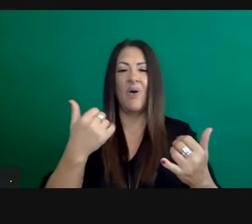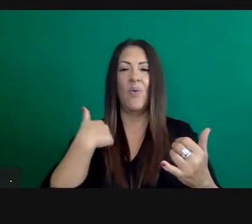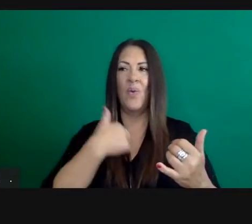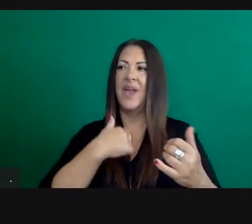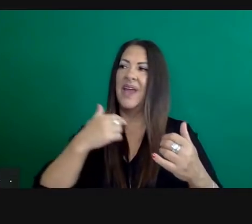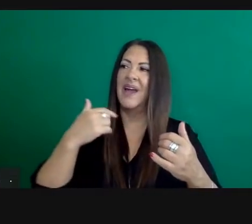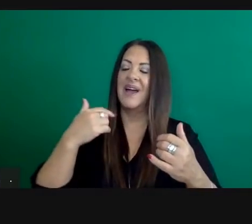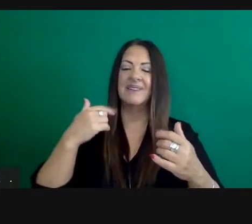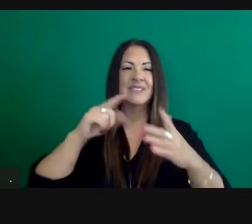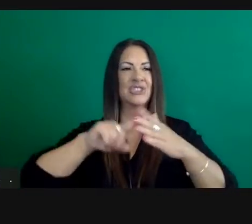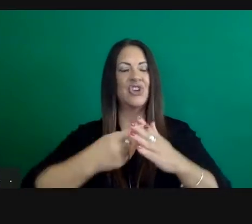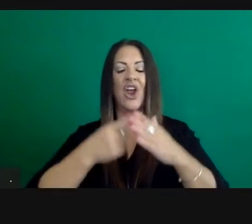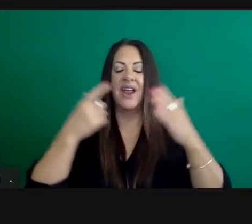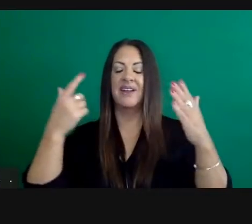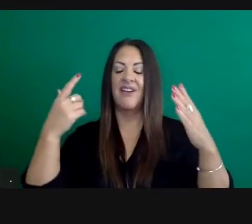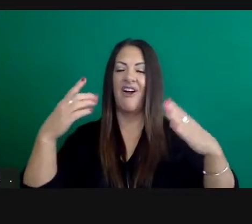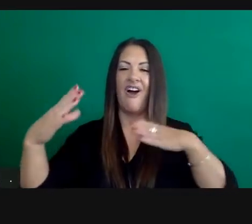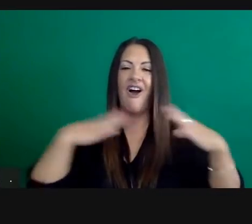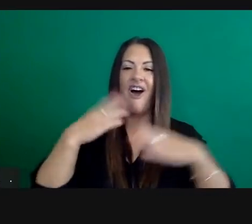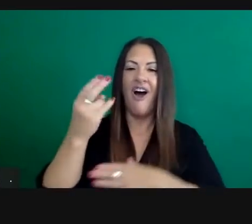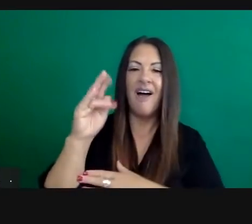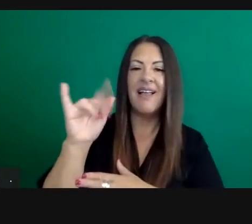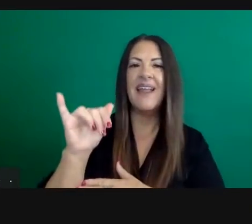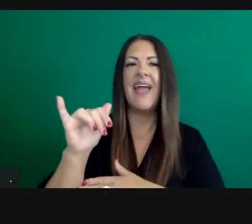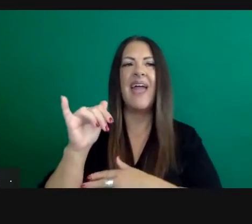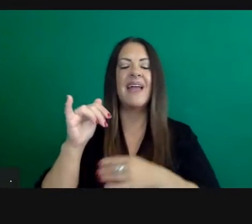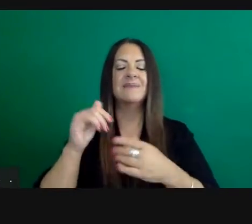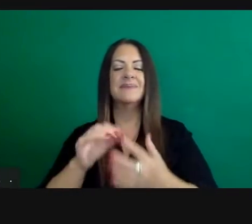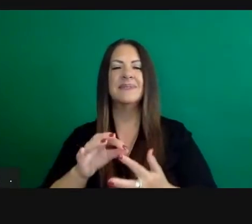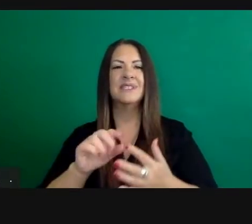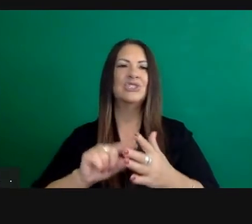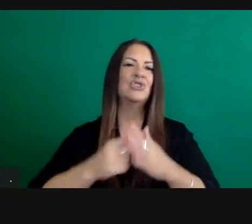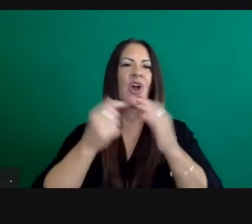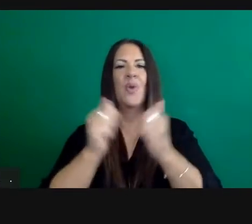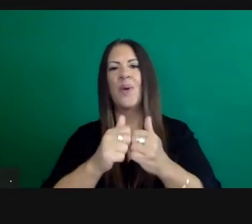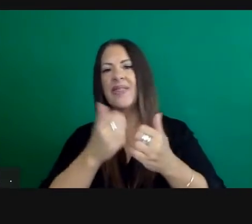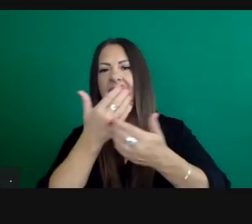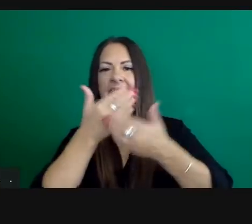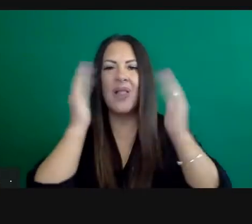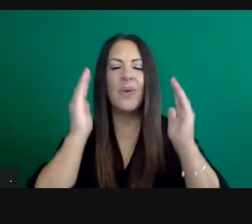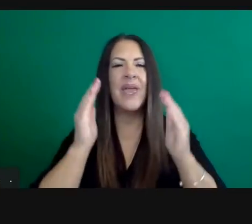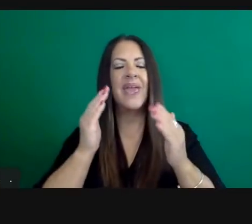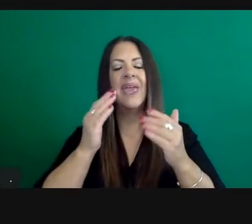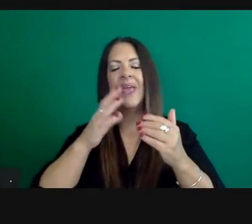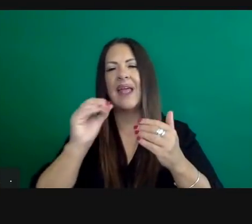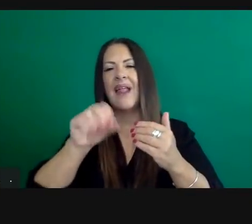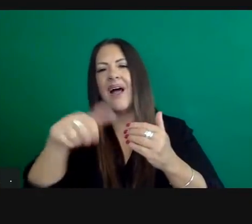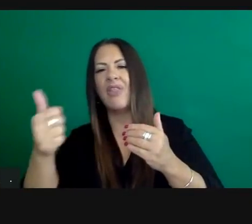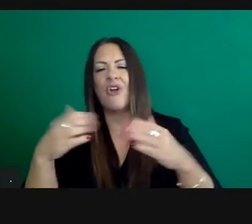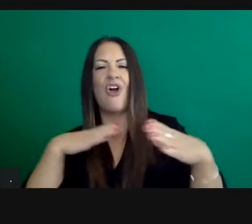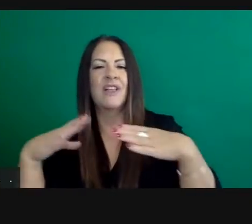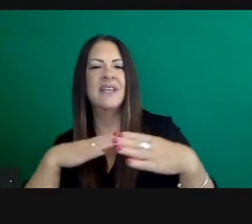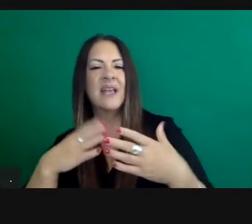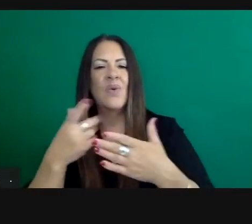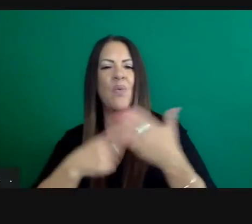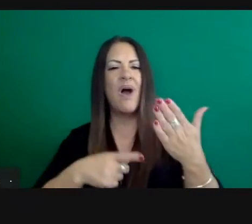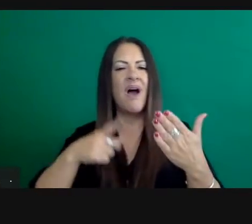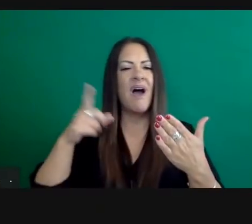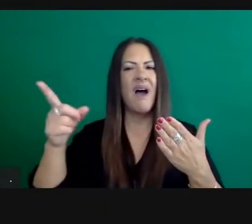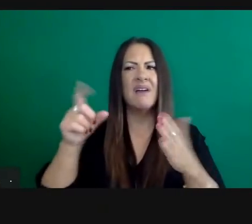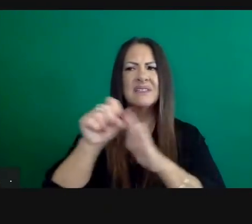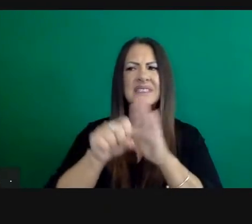but really through the end of the year, that people are going to gather regardless of what the state says. And perhaps, I wonder if